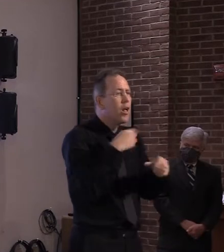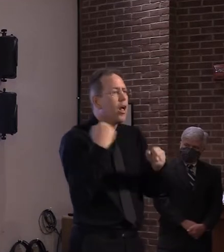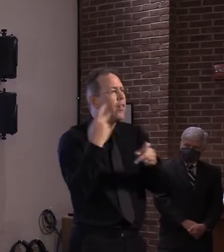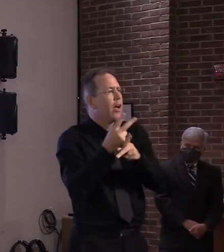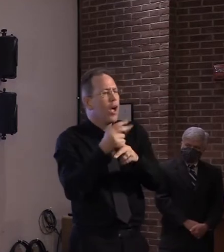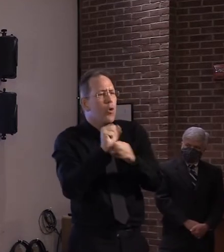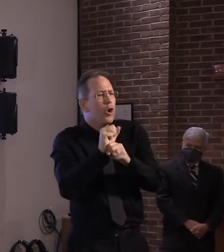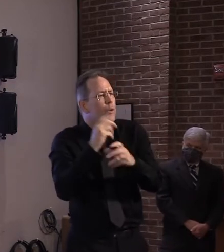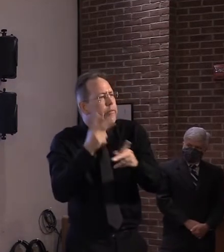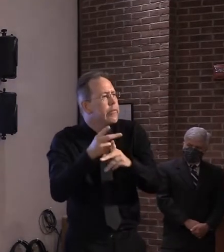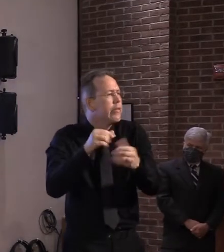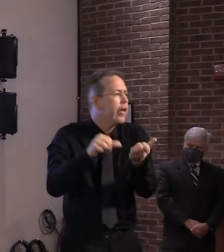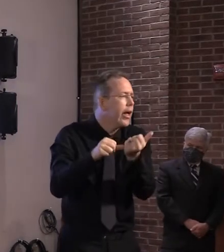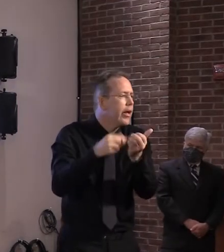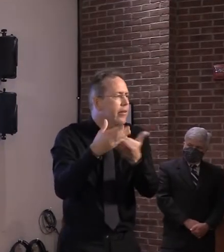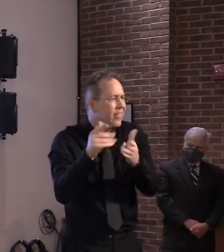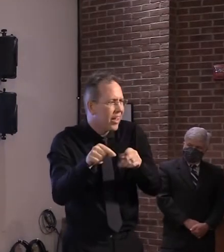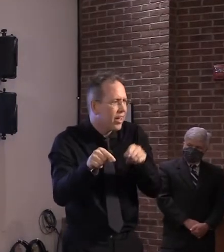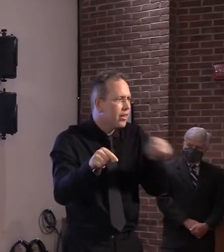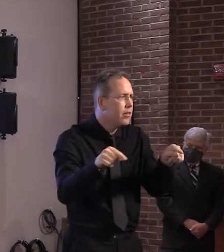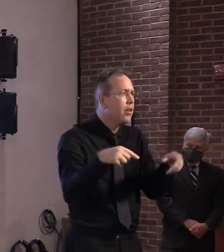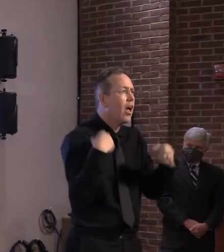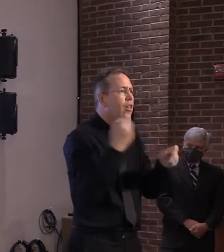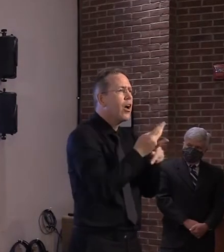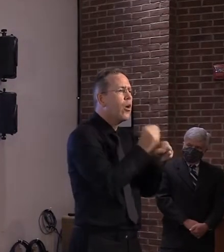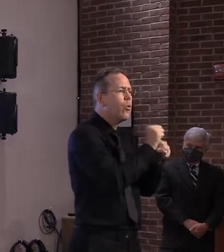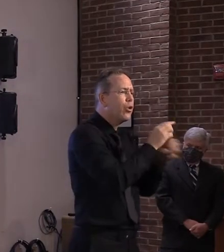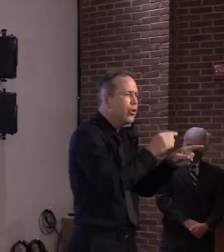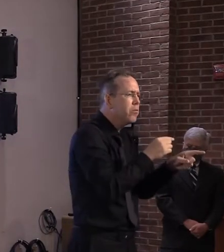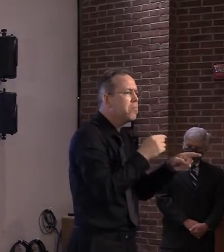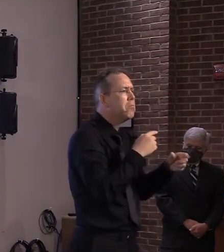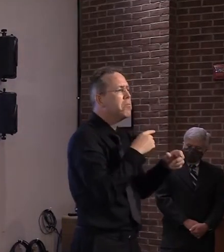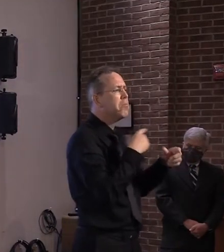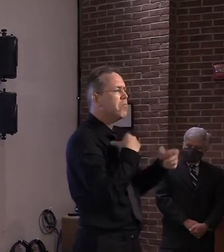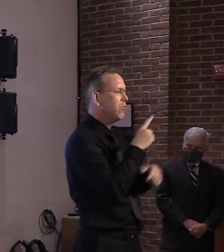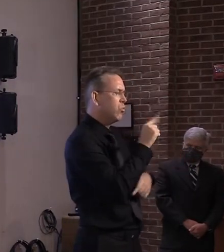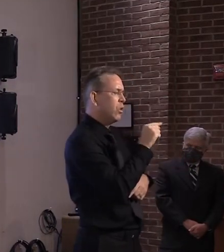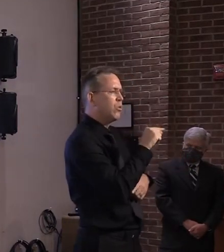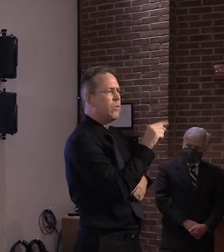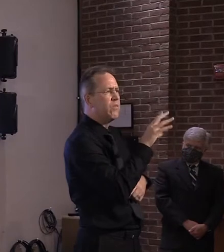20 to 50-year age range.